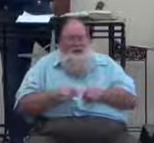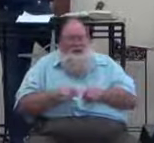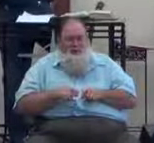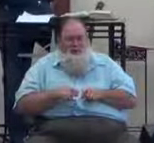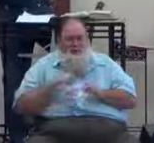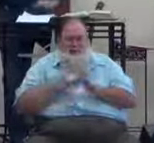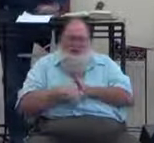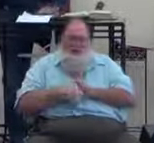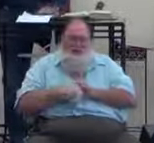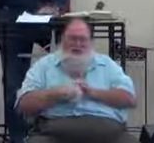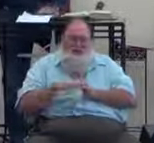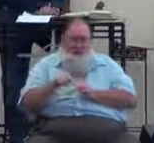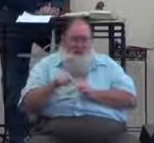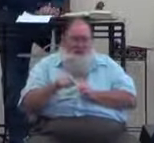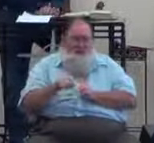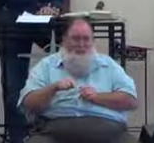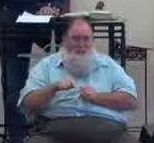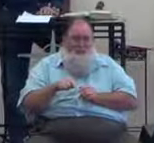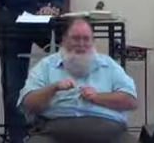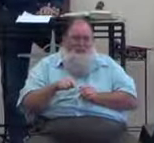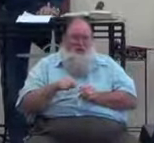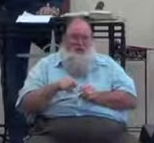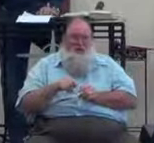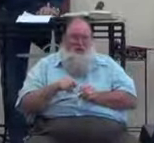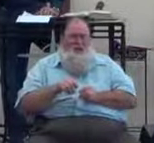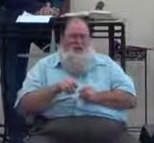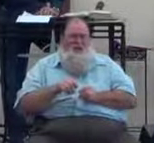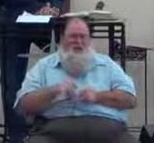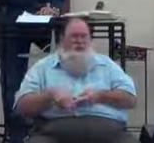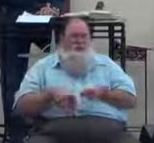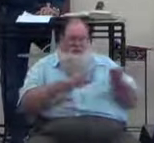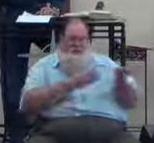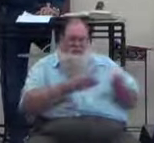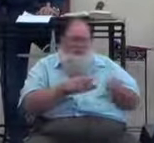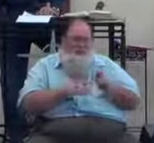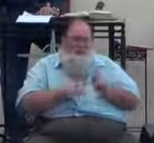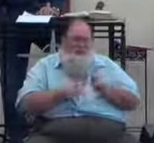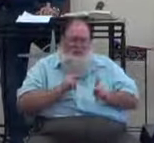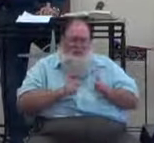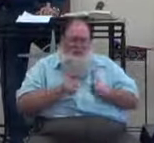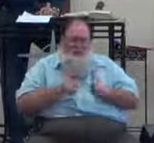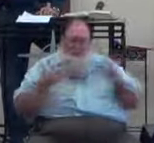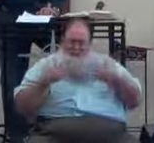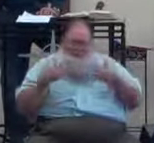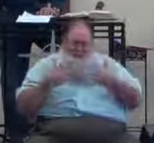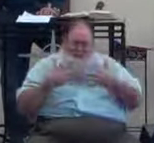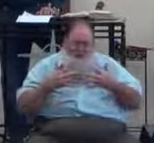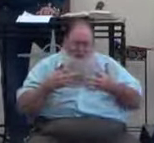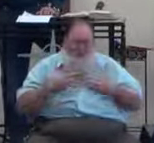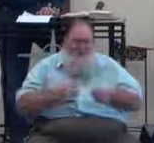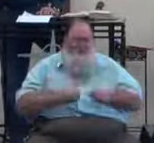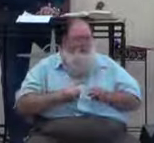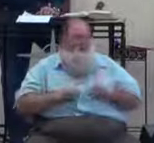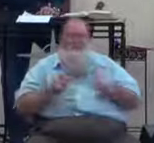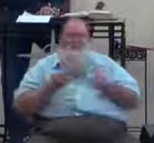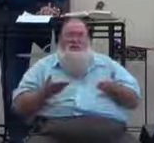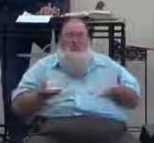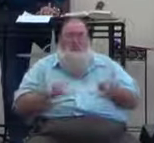and they're trying to rob the faith away from these new believers. So it's a different thing that's going on.